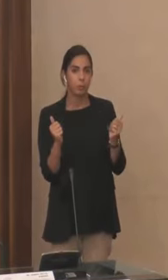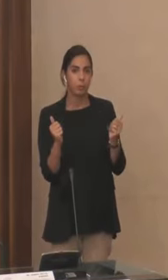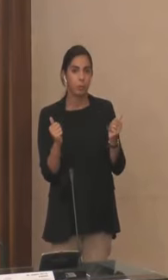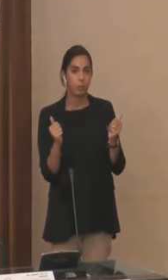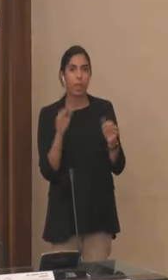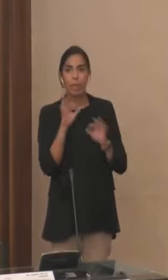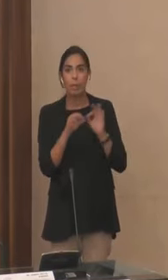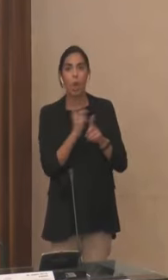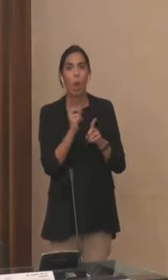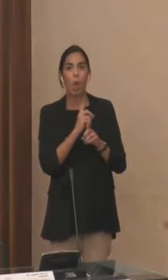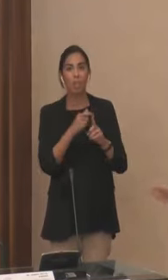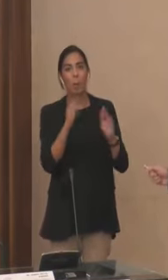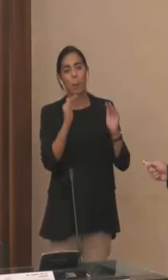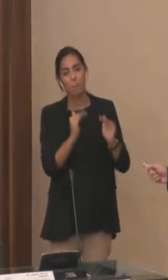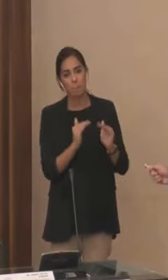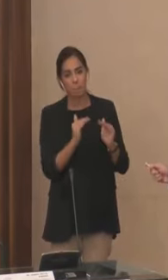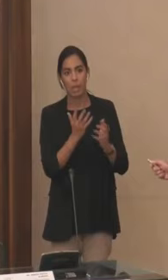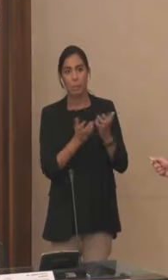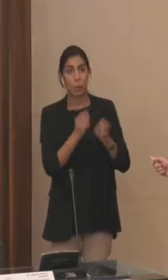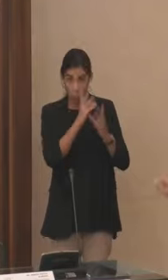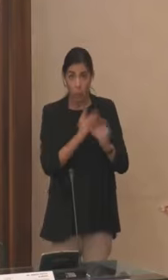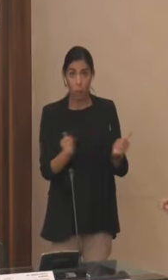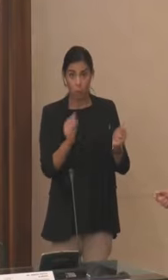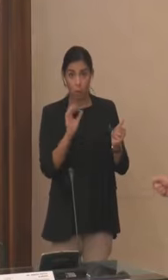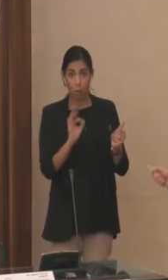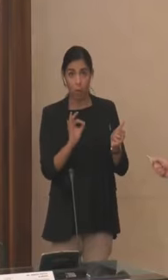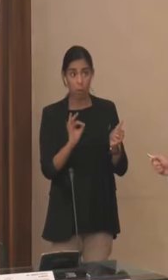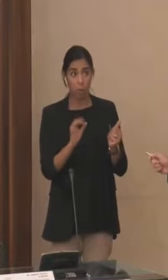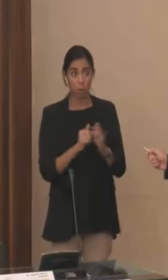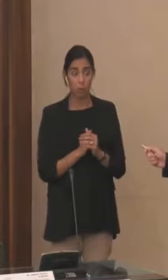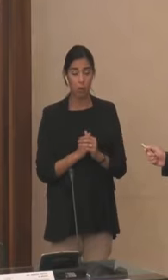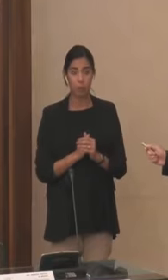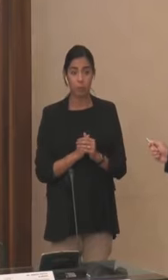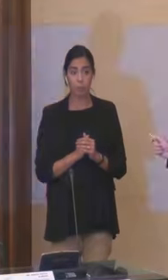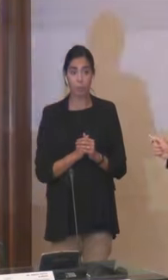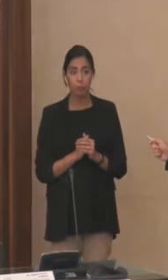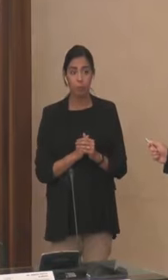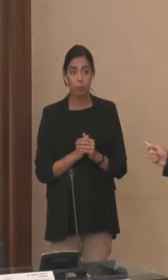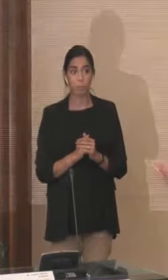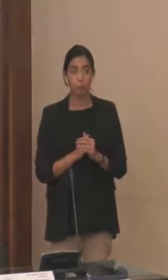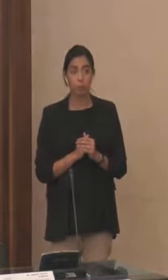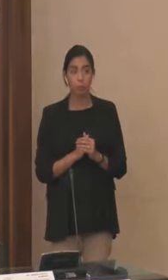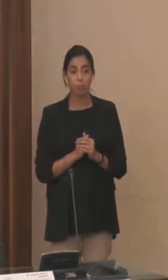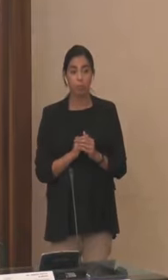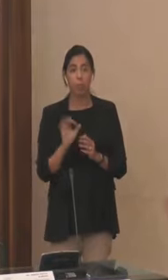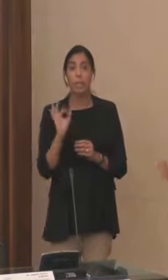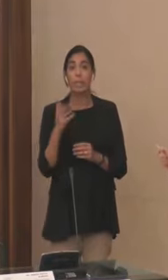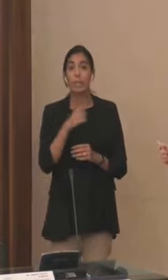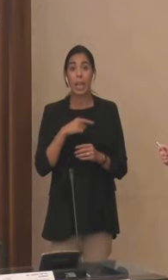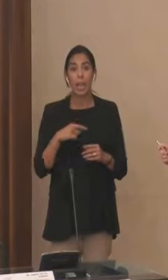eliminate inflammation. If we wait the progression of the